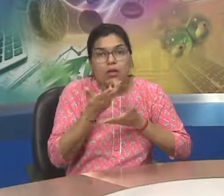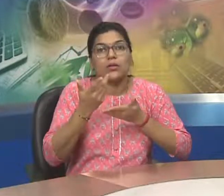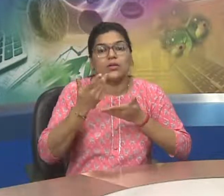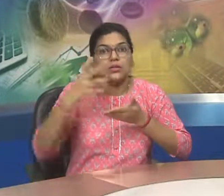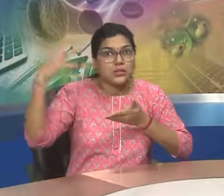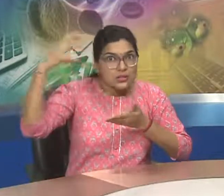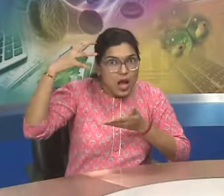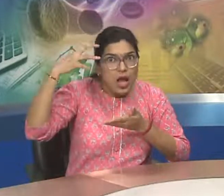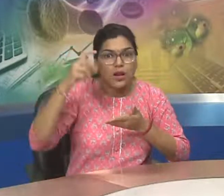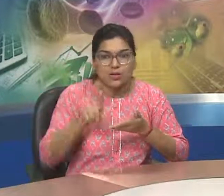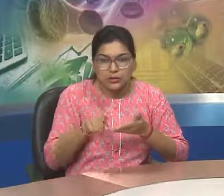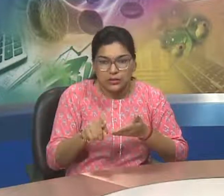oxygen.